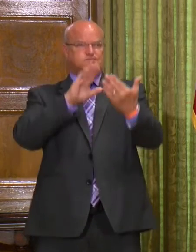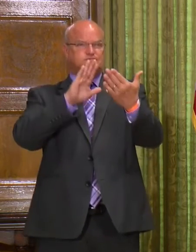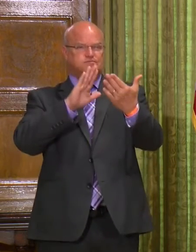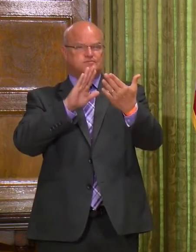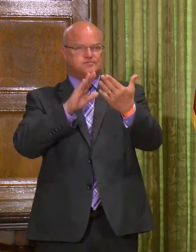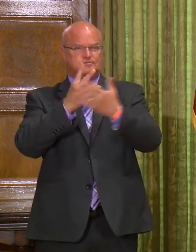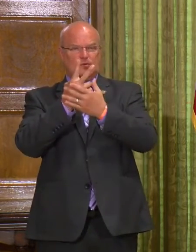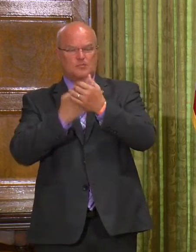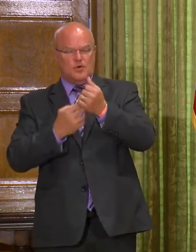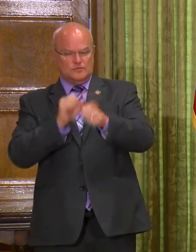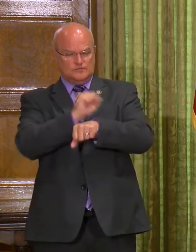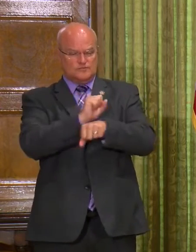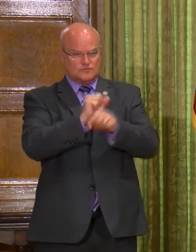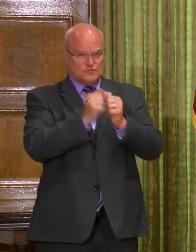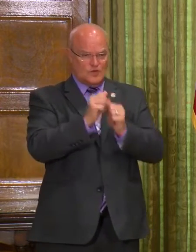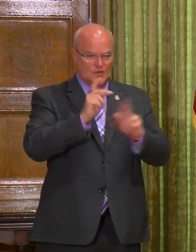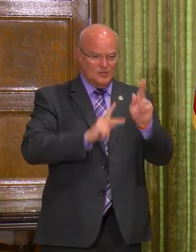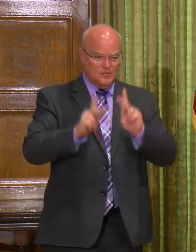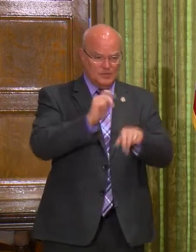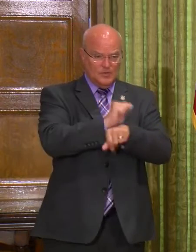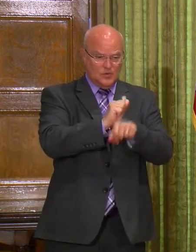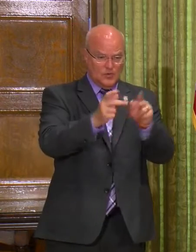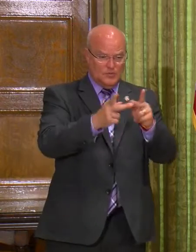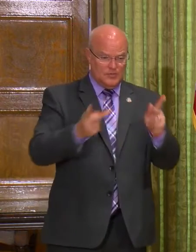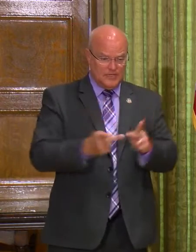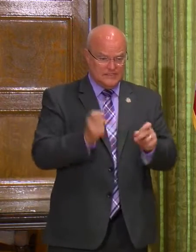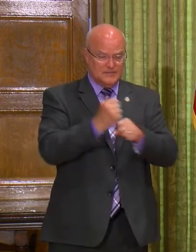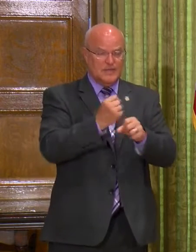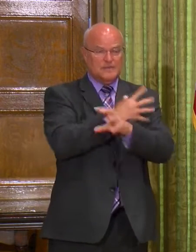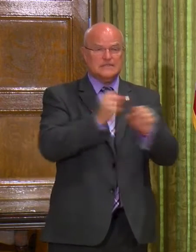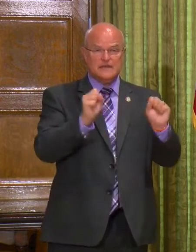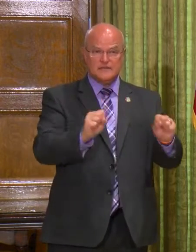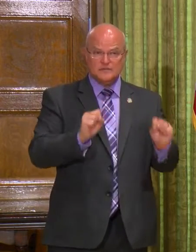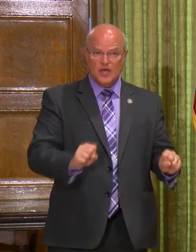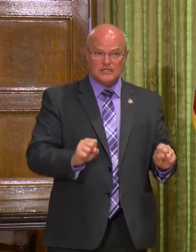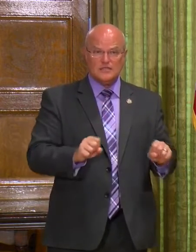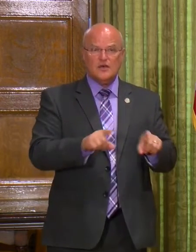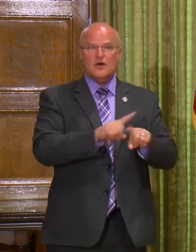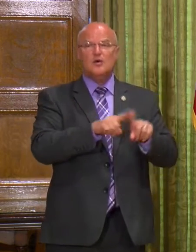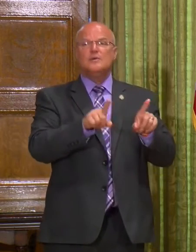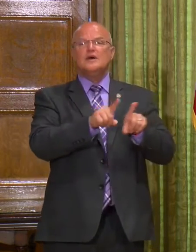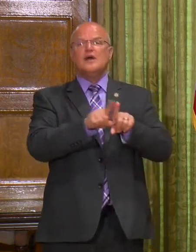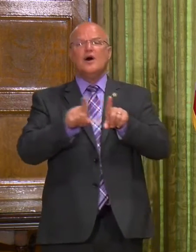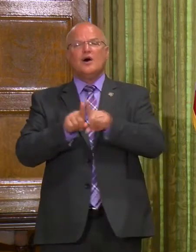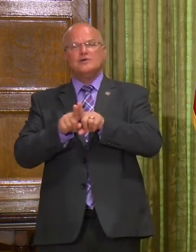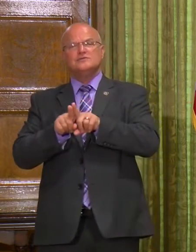in terms of working with those workplaces to make them as safe as possible, but also